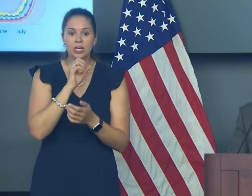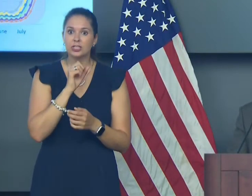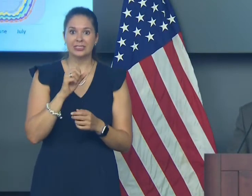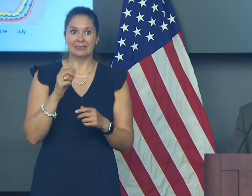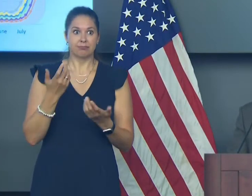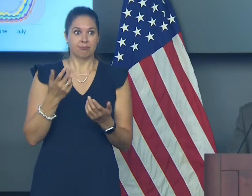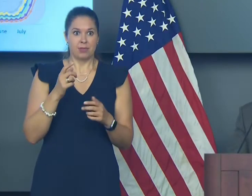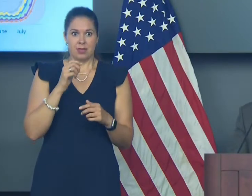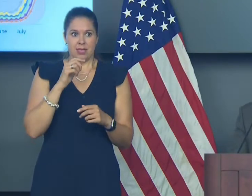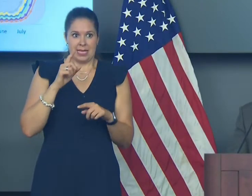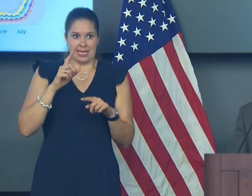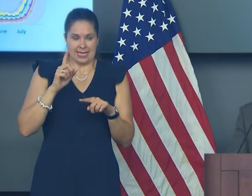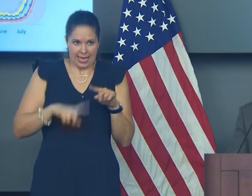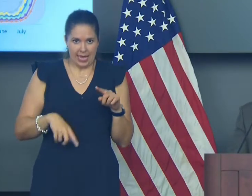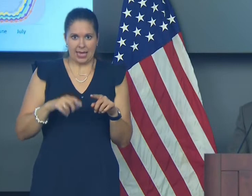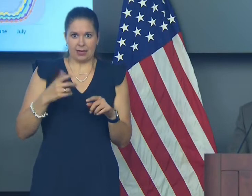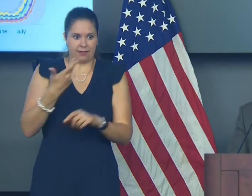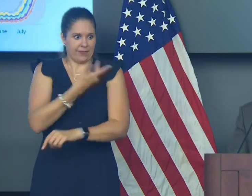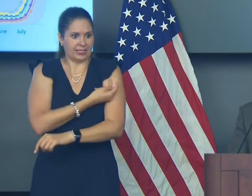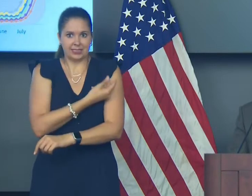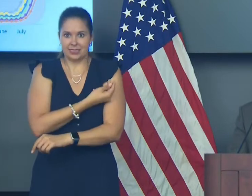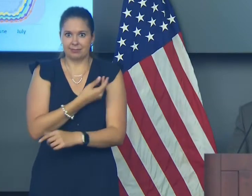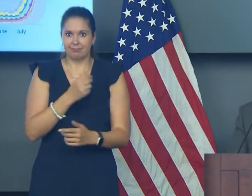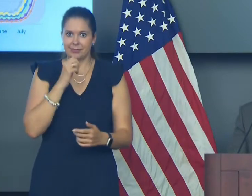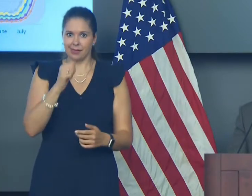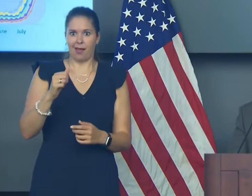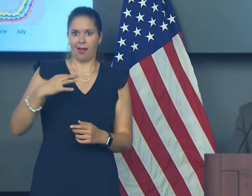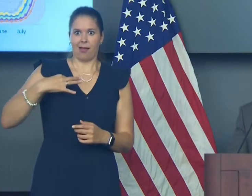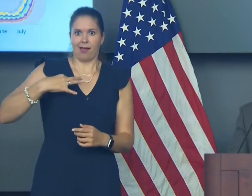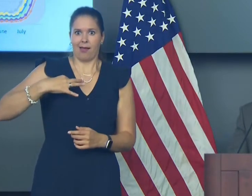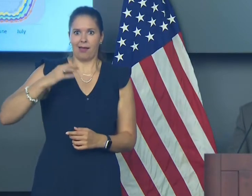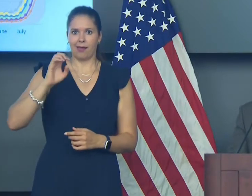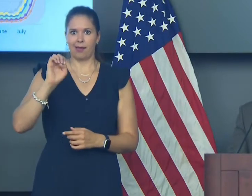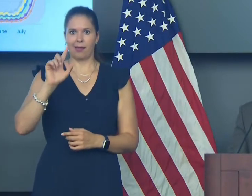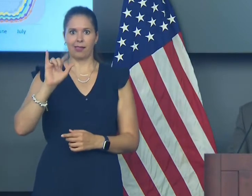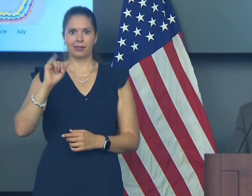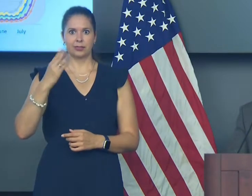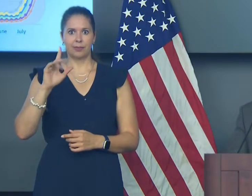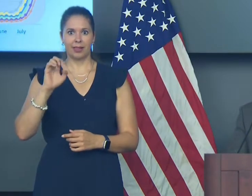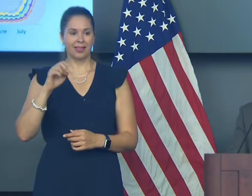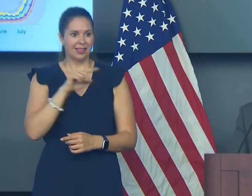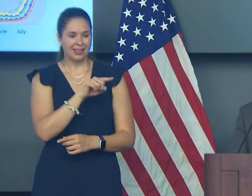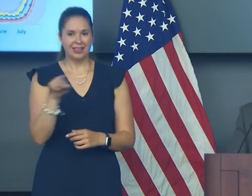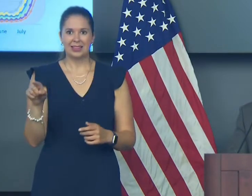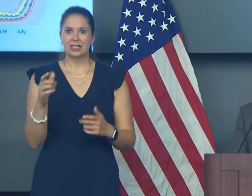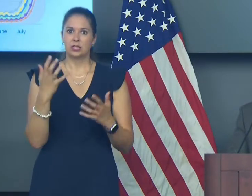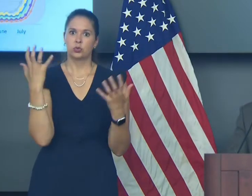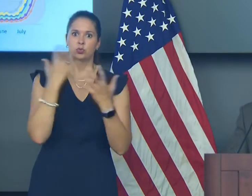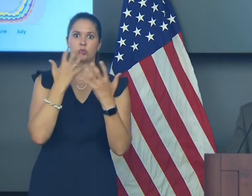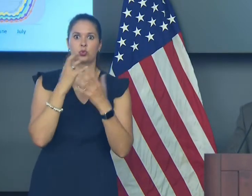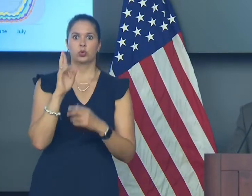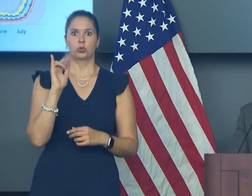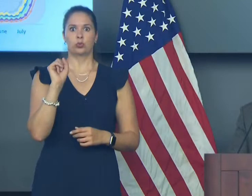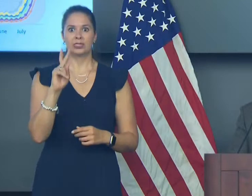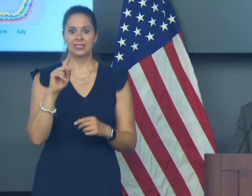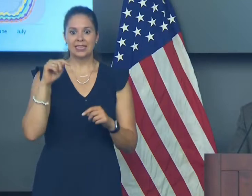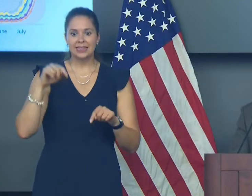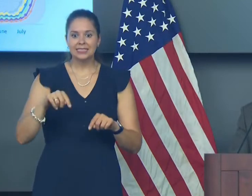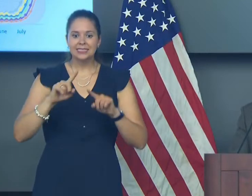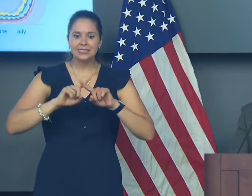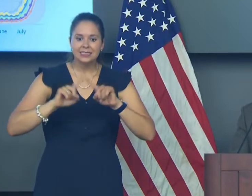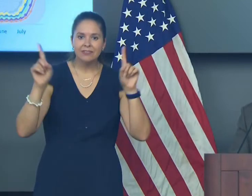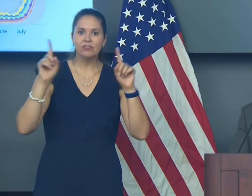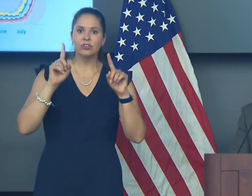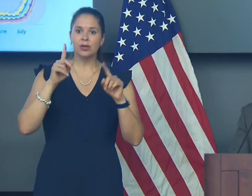for vaccines. They are at great risk now. This is a different pandemic than we dealt with a year